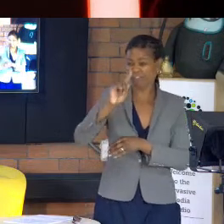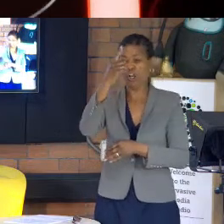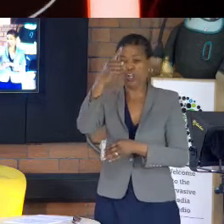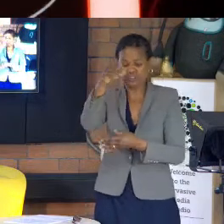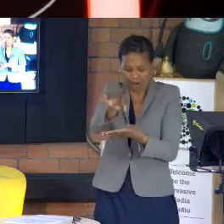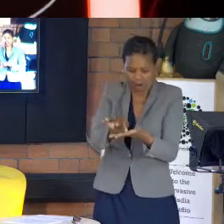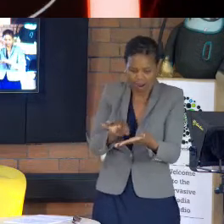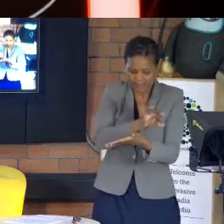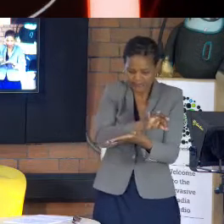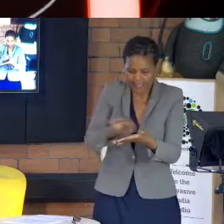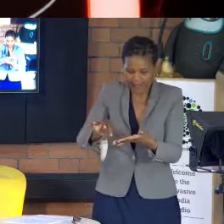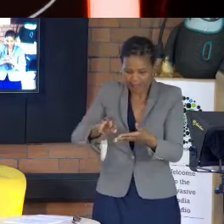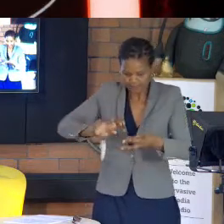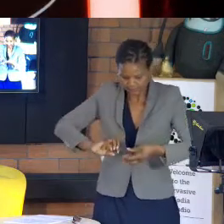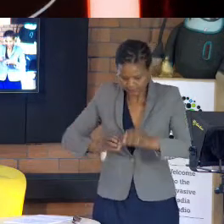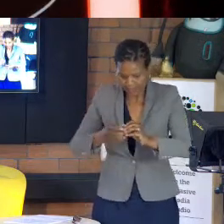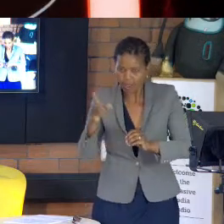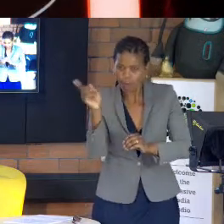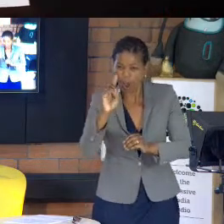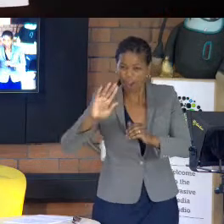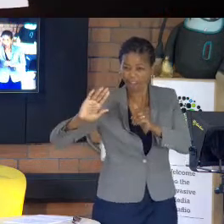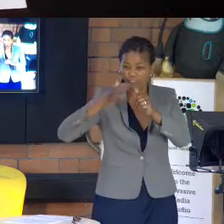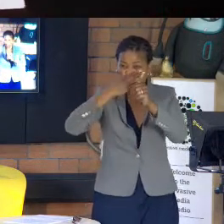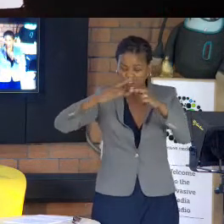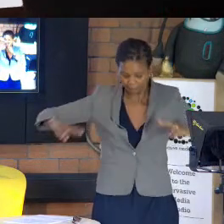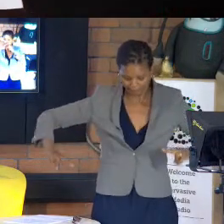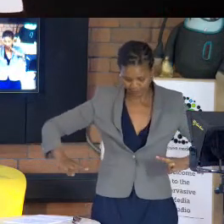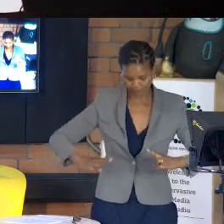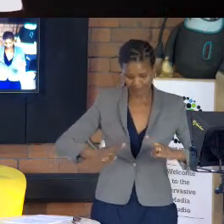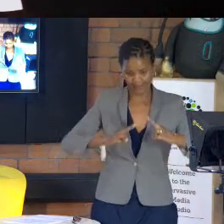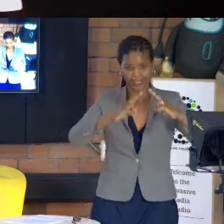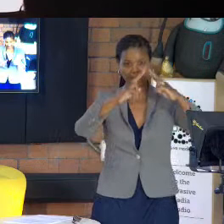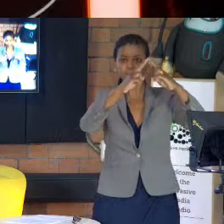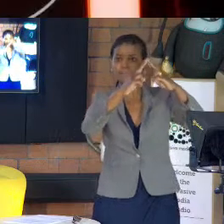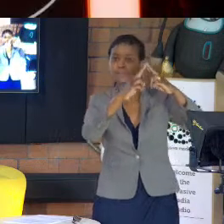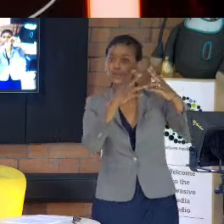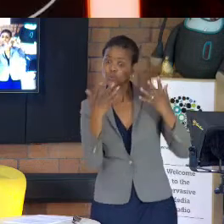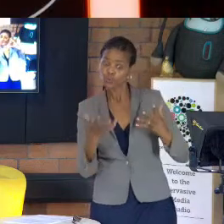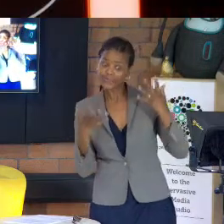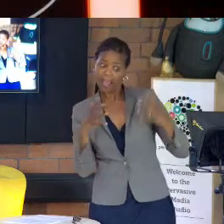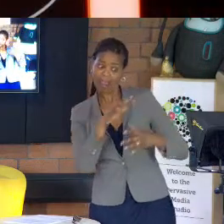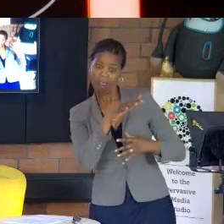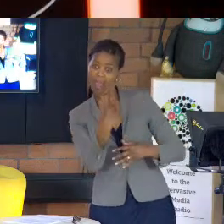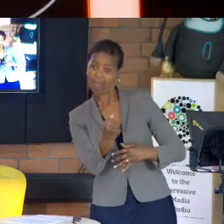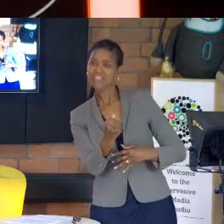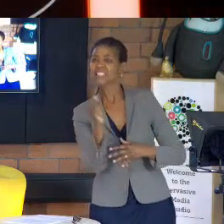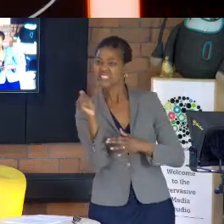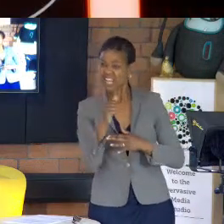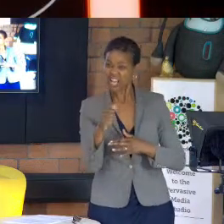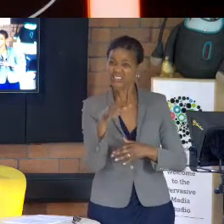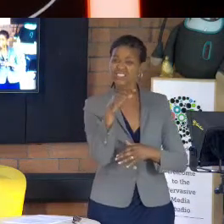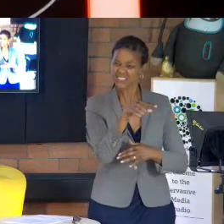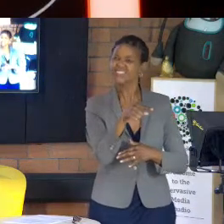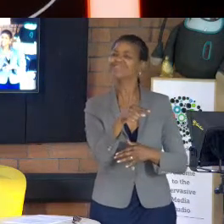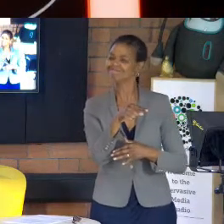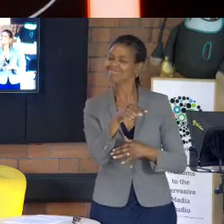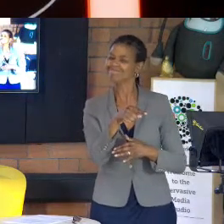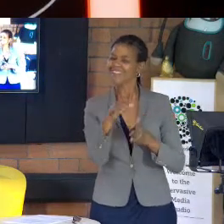pyramid, which still stands today as a testament to just one of the great things Imhotep